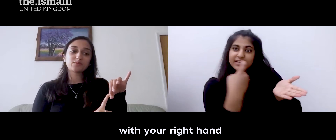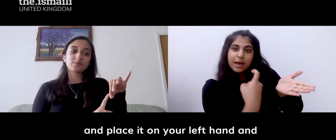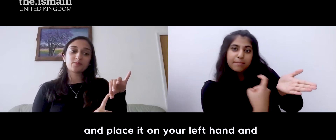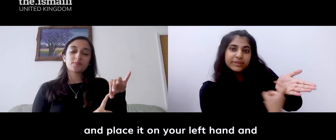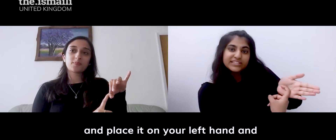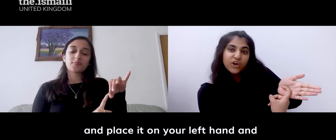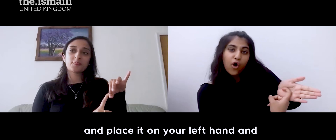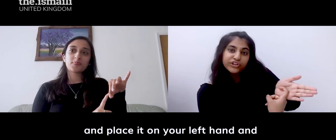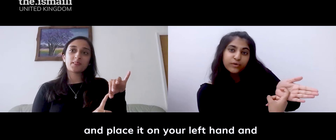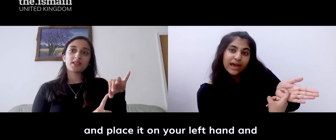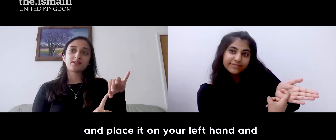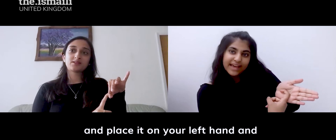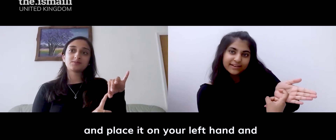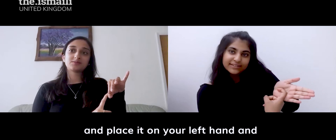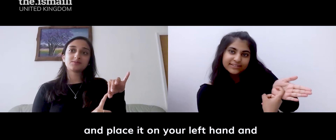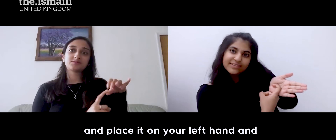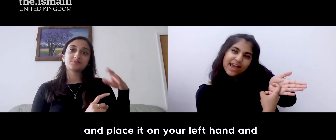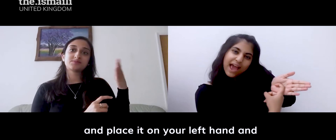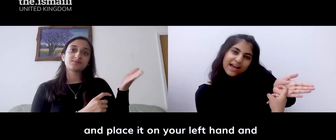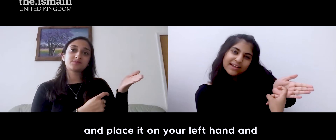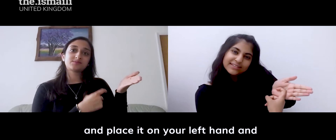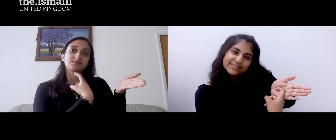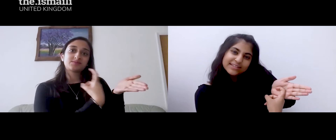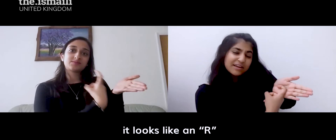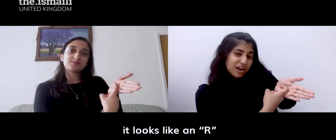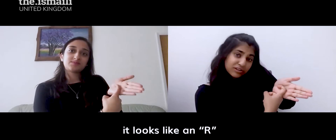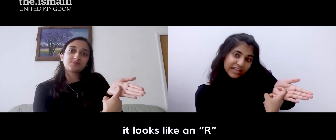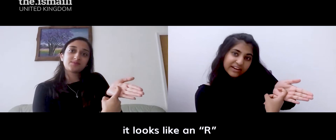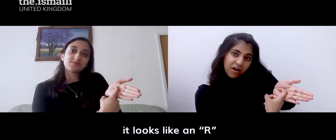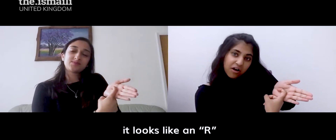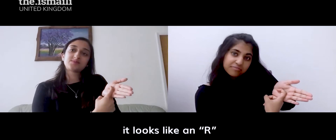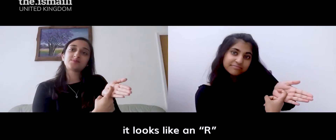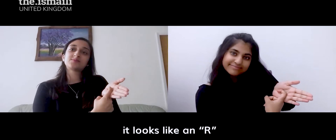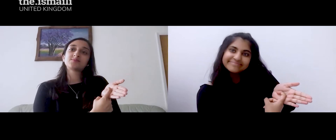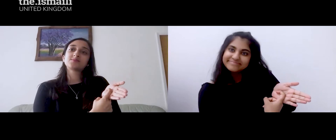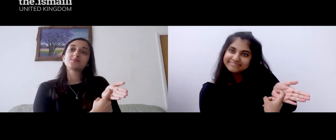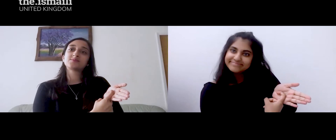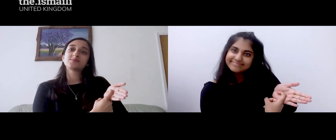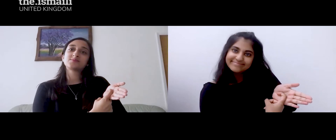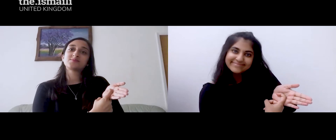hand and place it on your left hand. And it looks like an R.